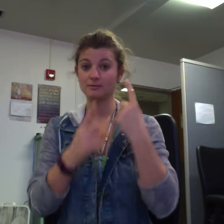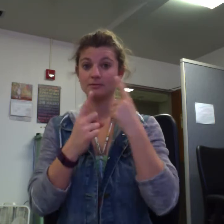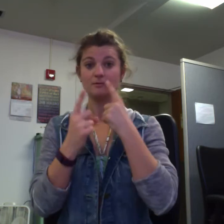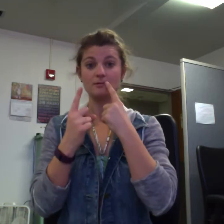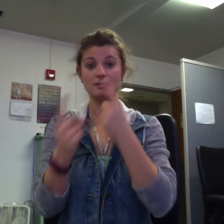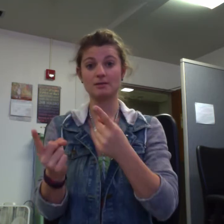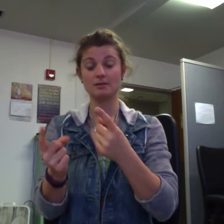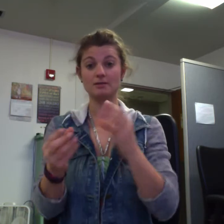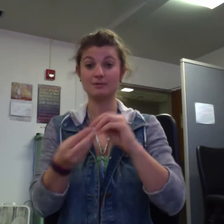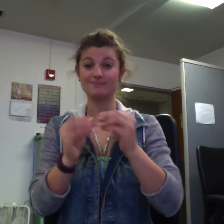1.